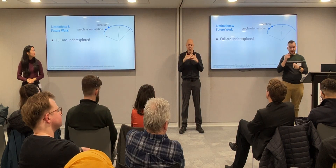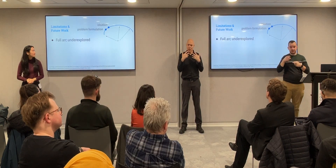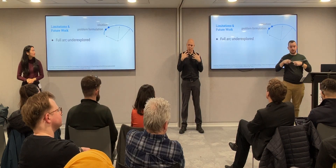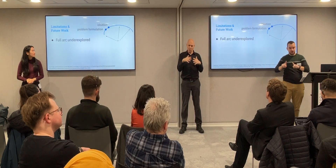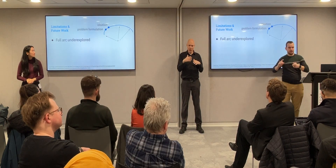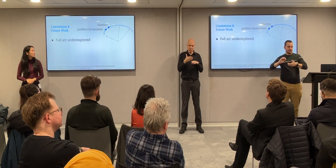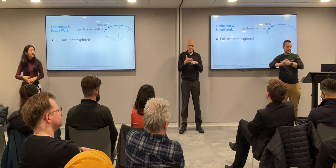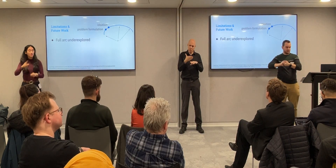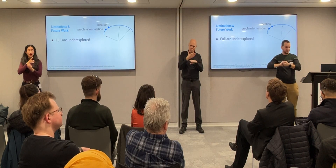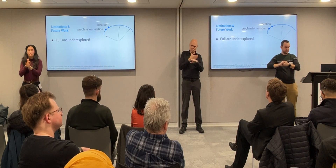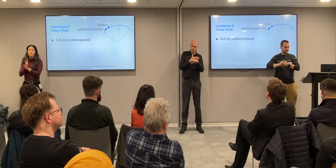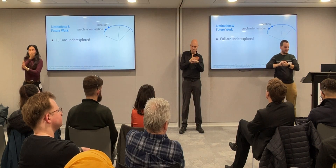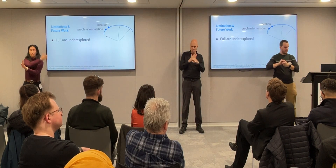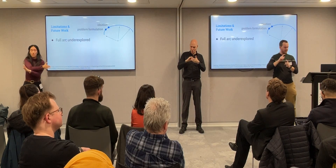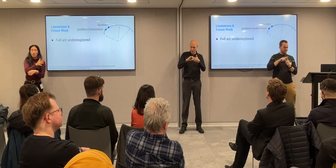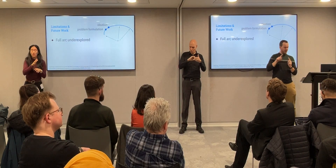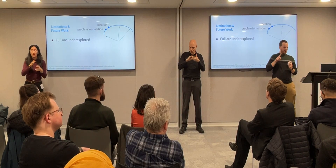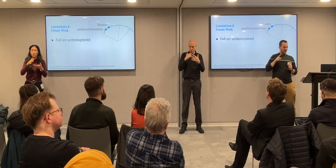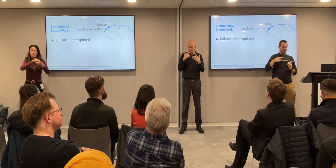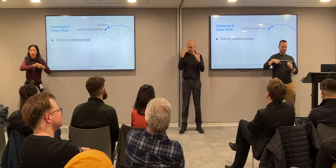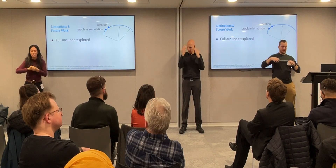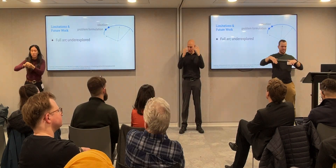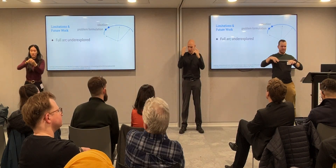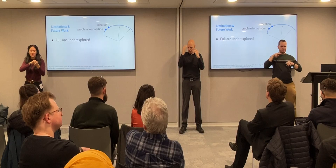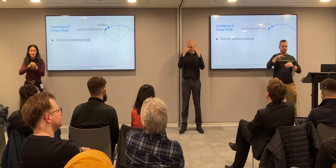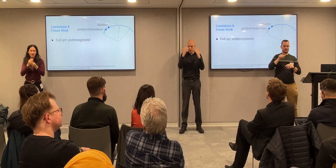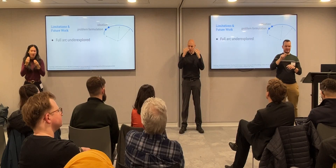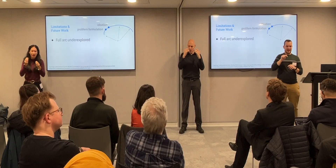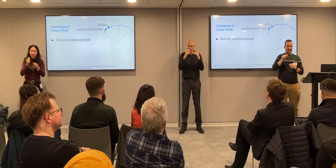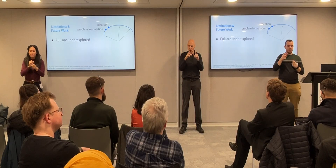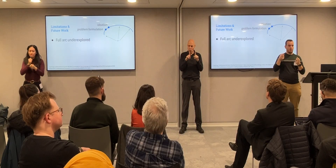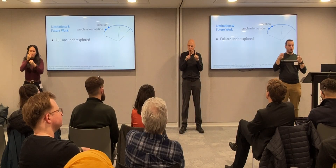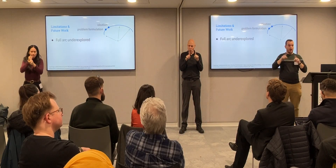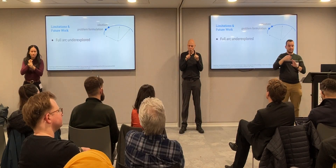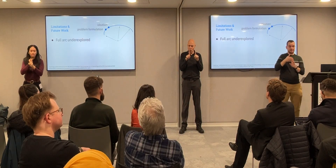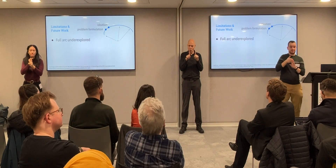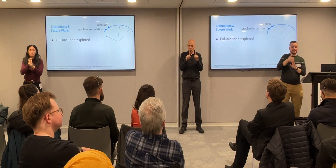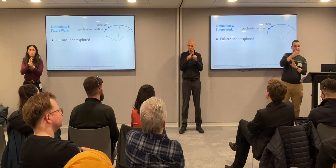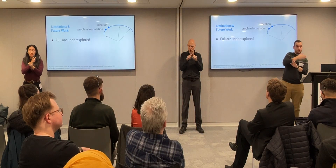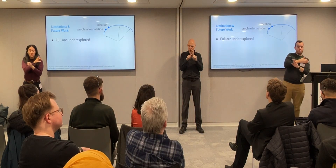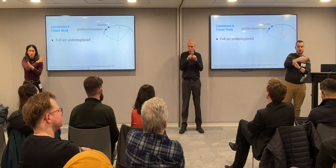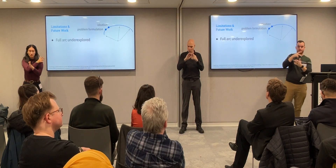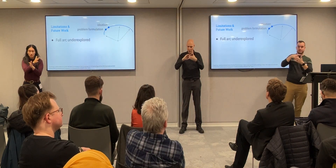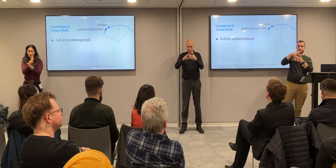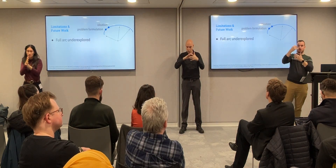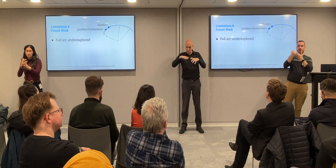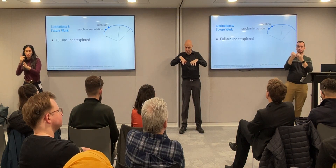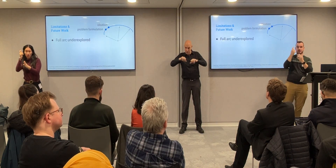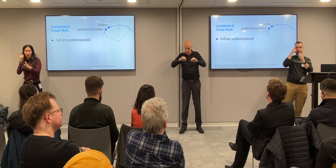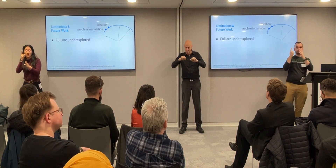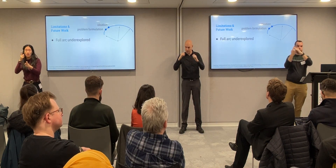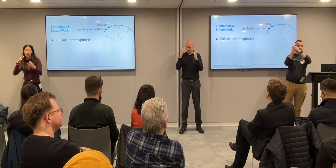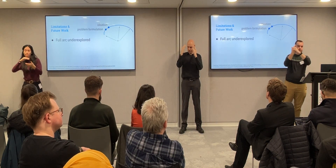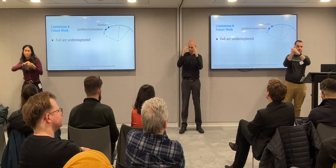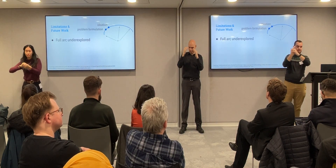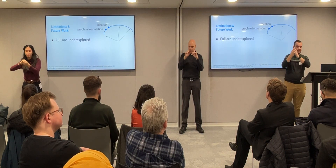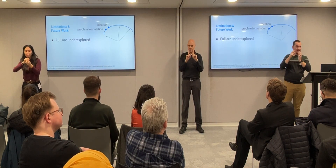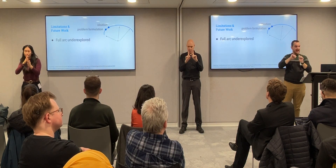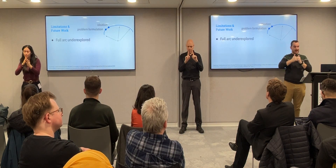before a collaboration embarked, and as well as what was happening as a collaboration began.